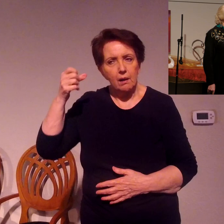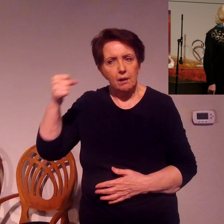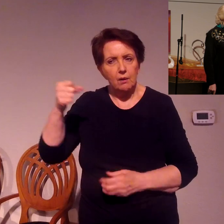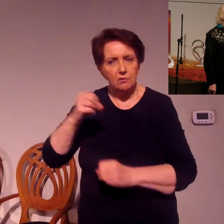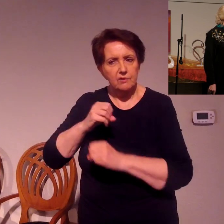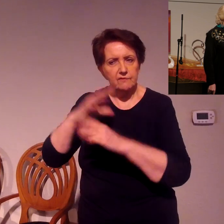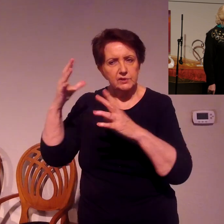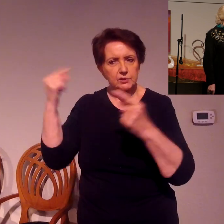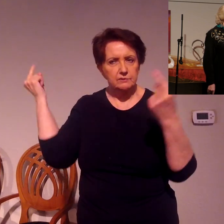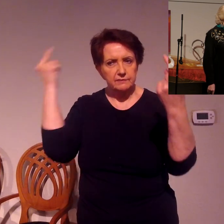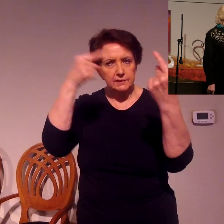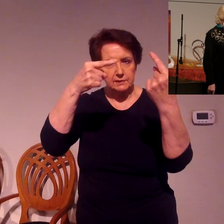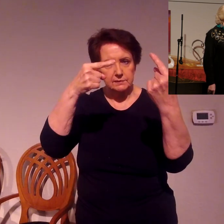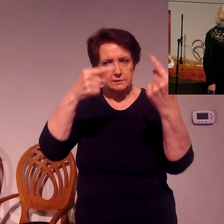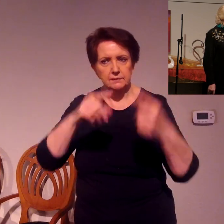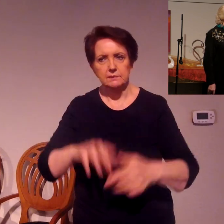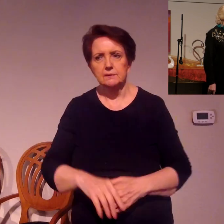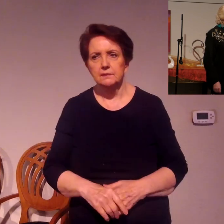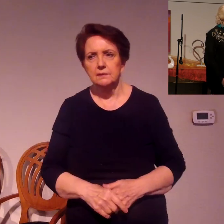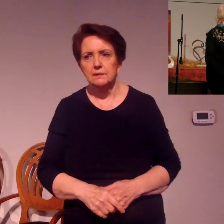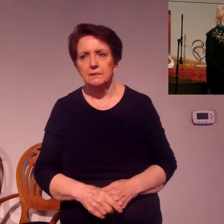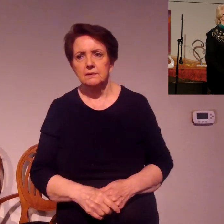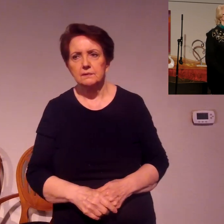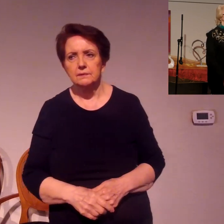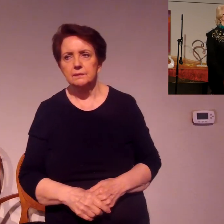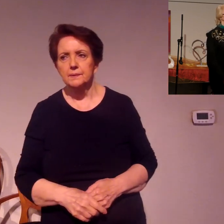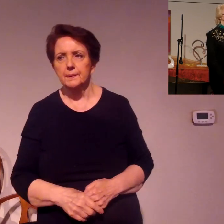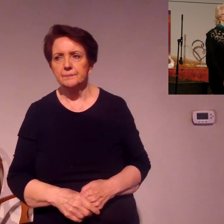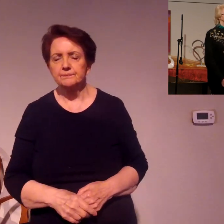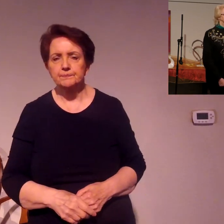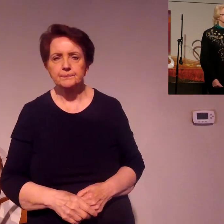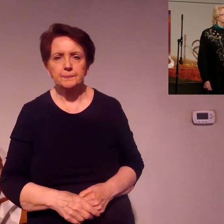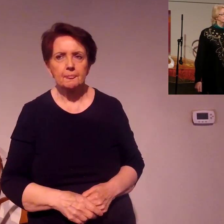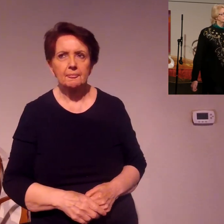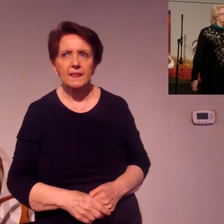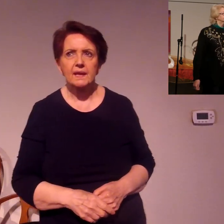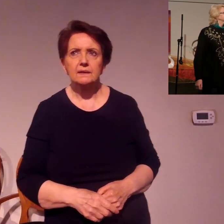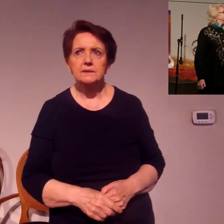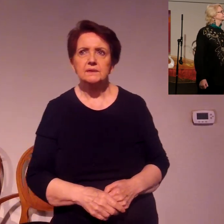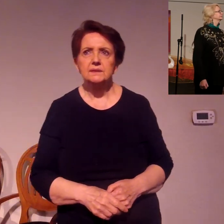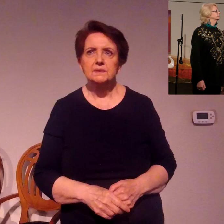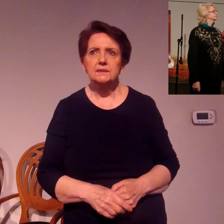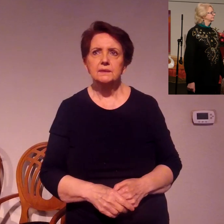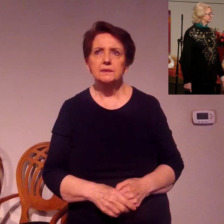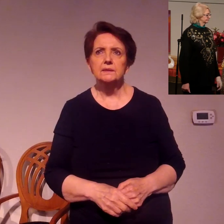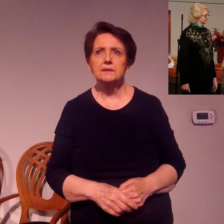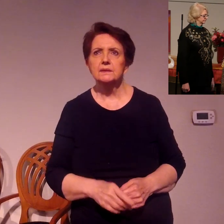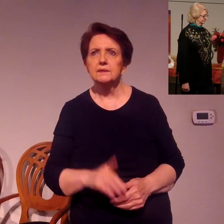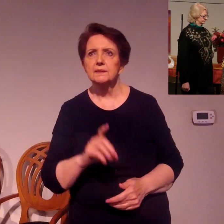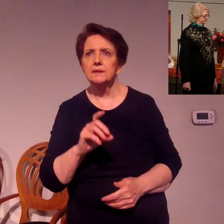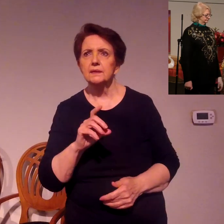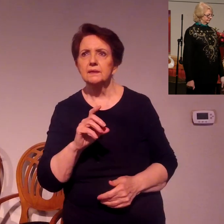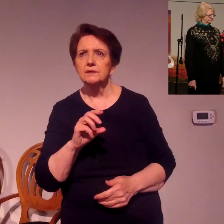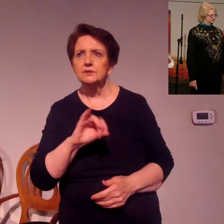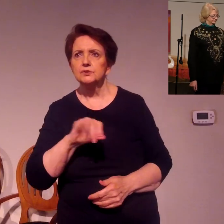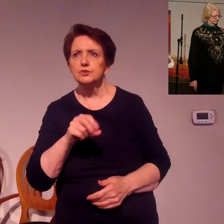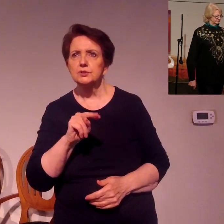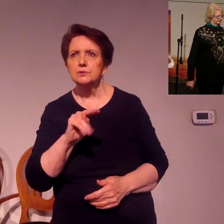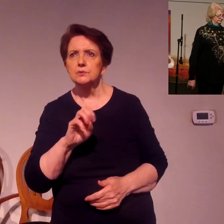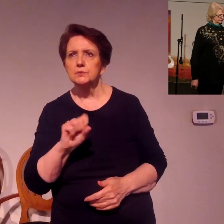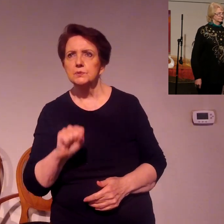go. And I love that Dennis Merritt Jones says this about this from a